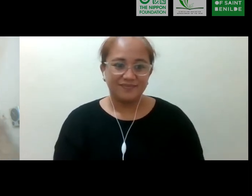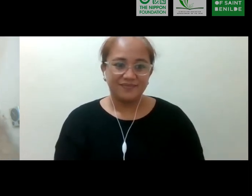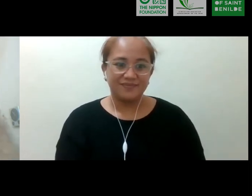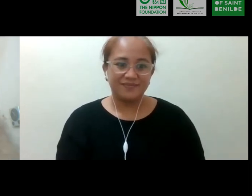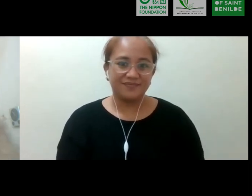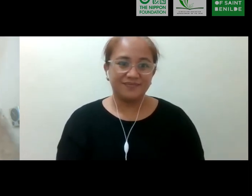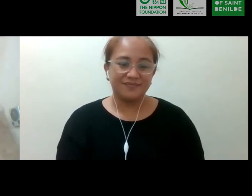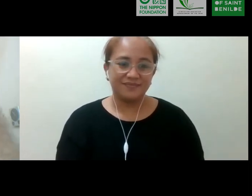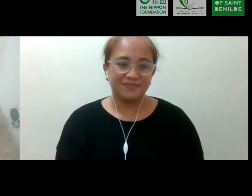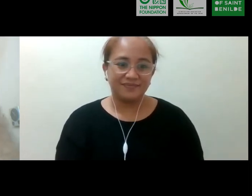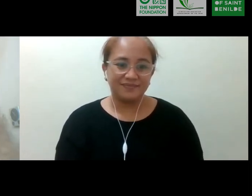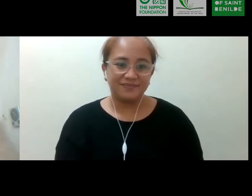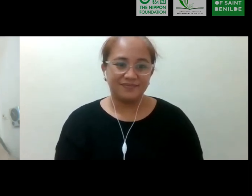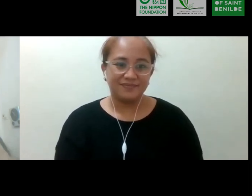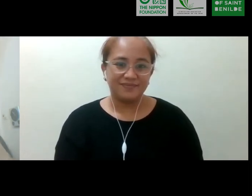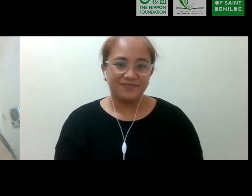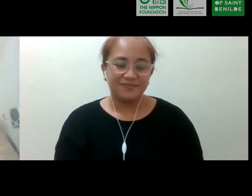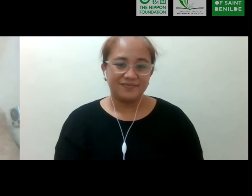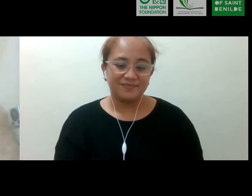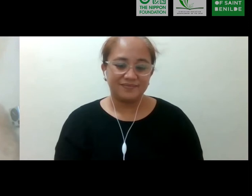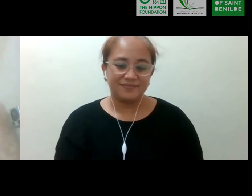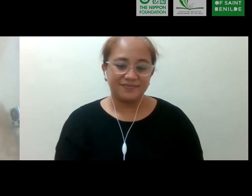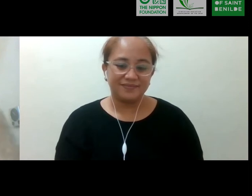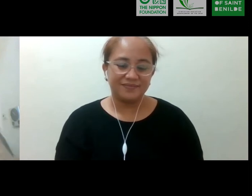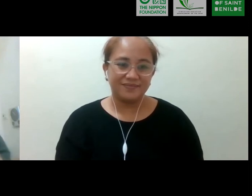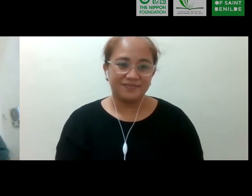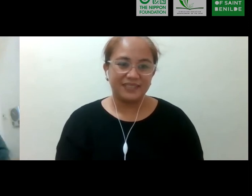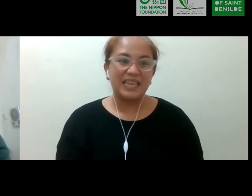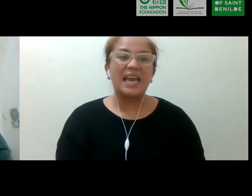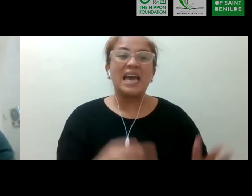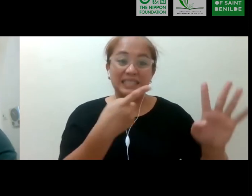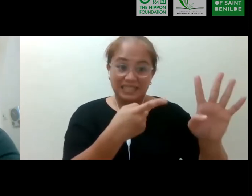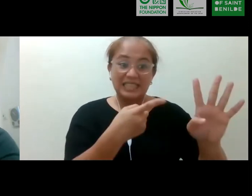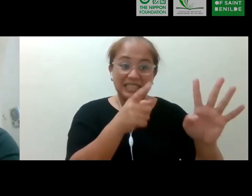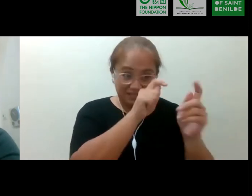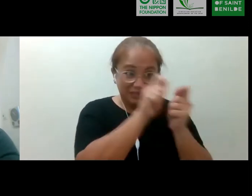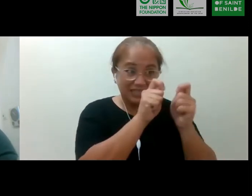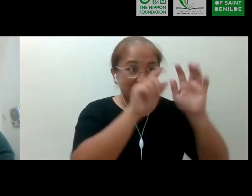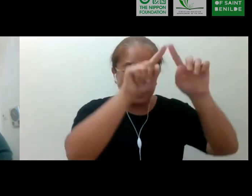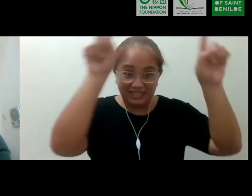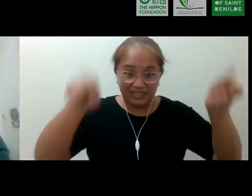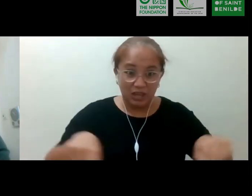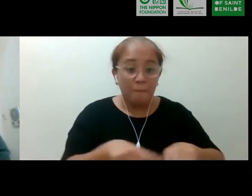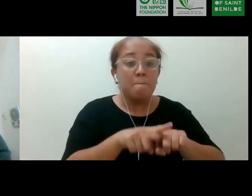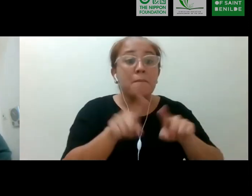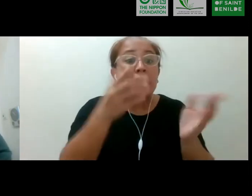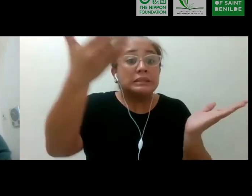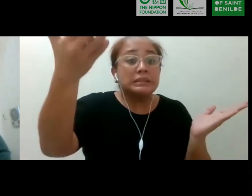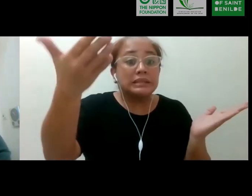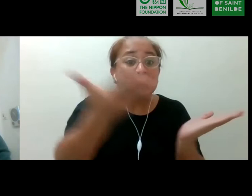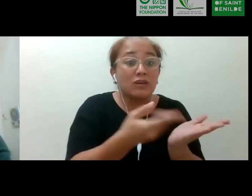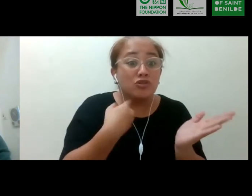Okay. Yeah. So that's implicit in the chart, but in the introduction I sent you,